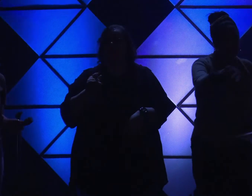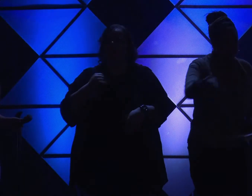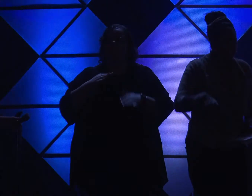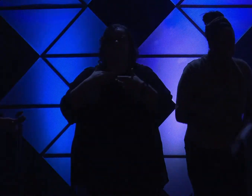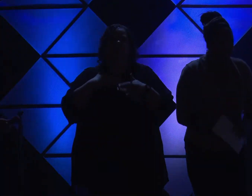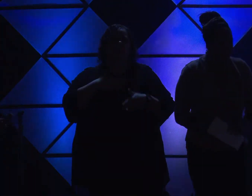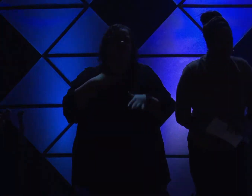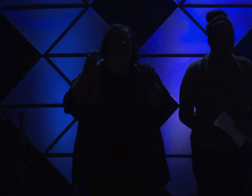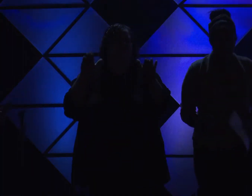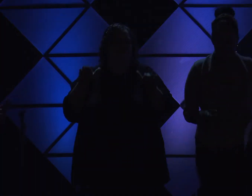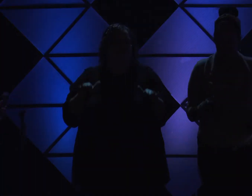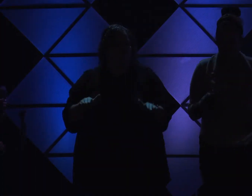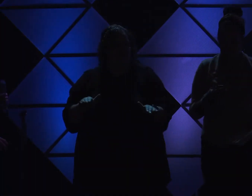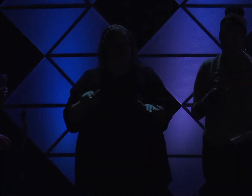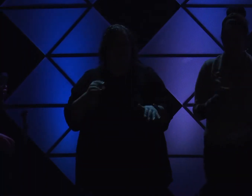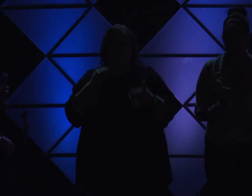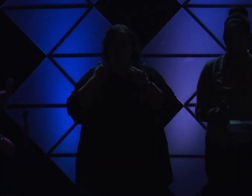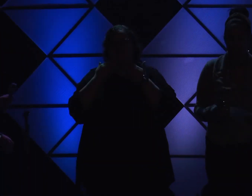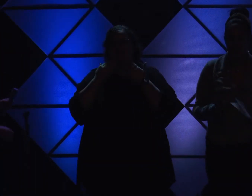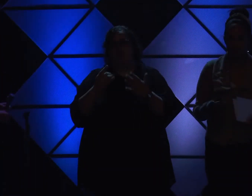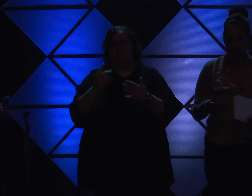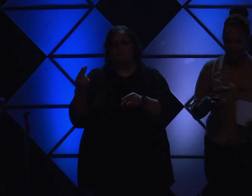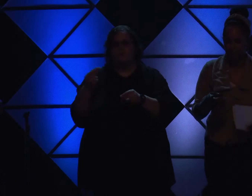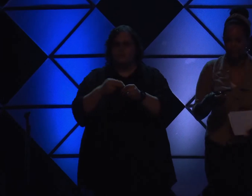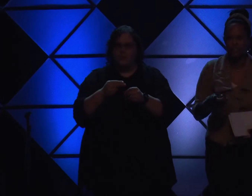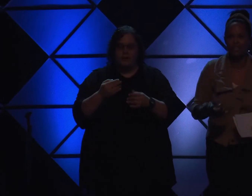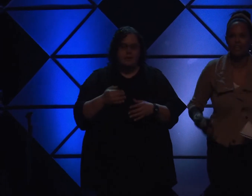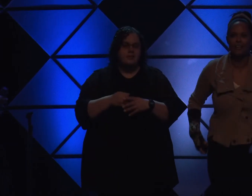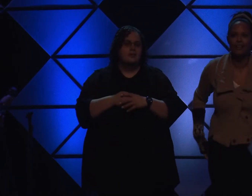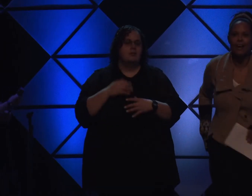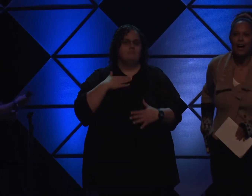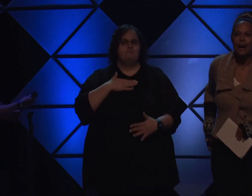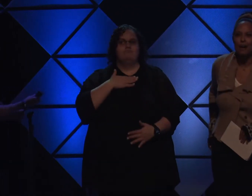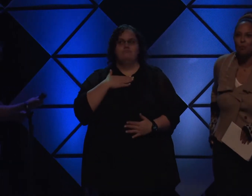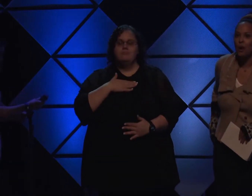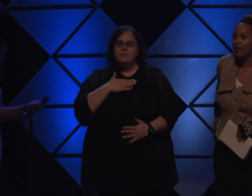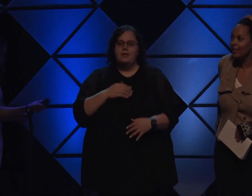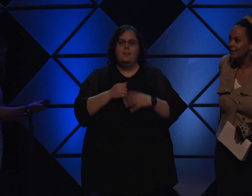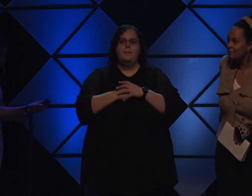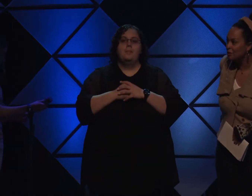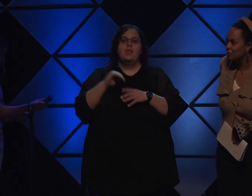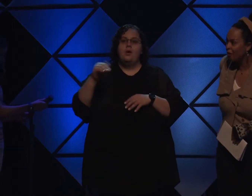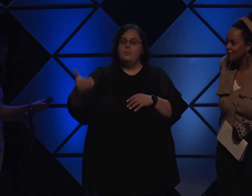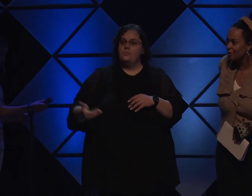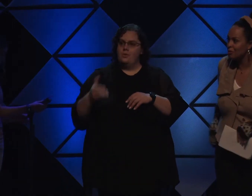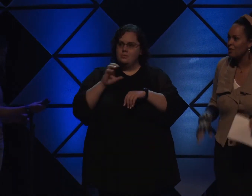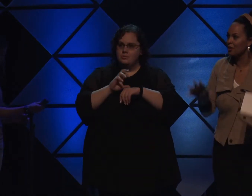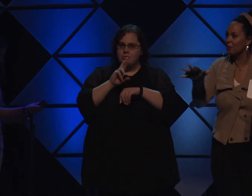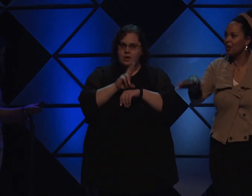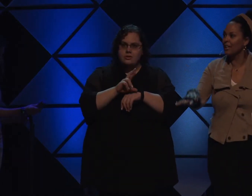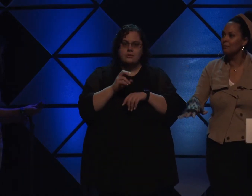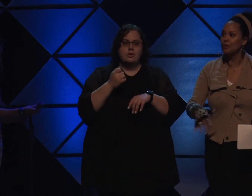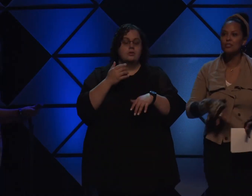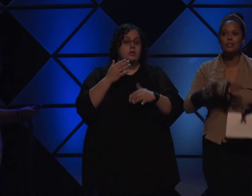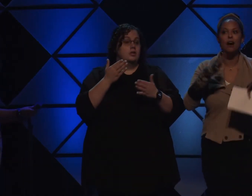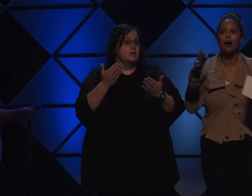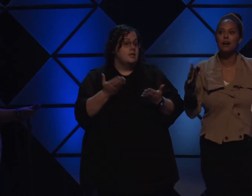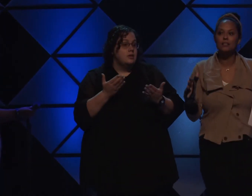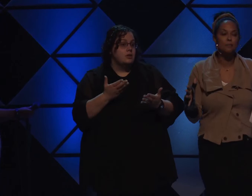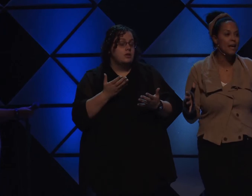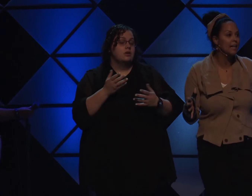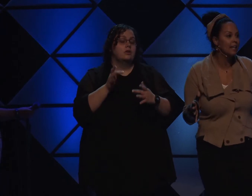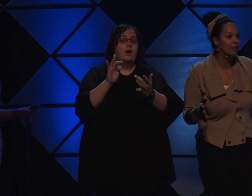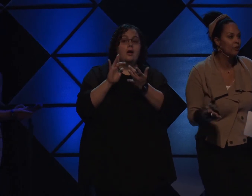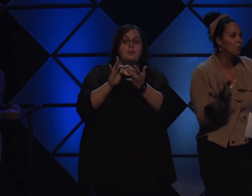Please be seated. Thank you so much for being here. I really appreciate it. Welcome to Crossroads, whether you are in person,